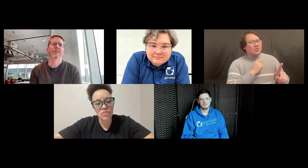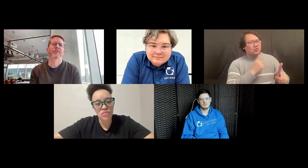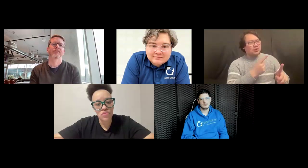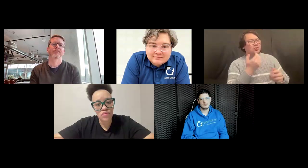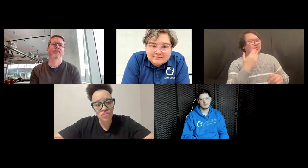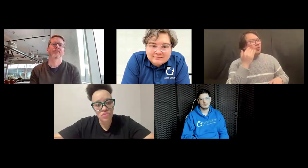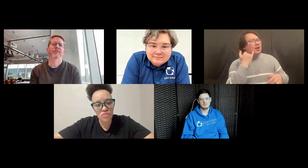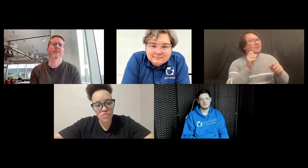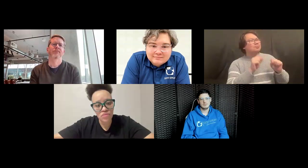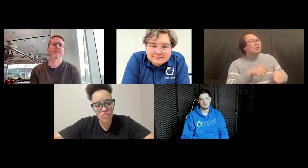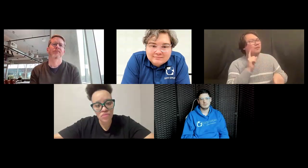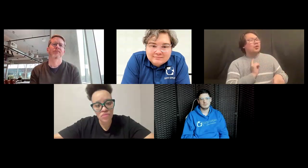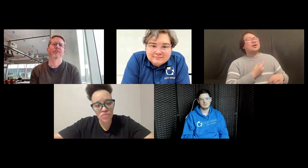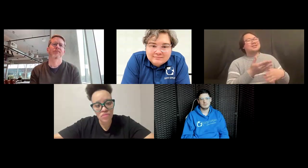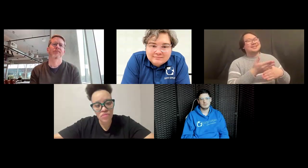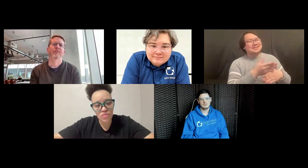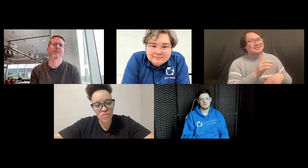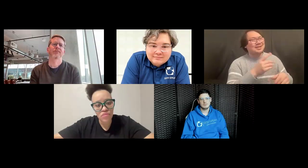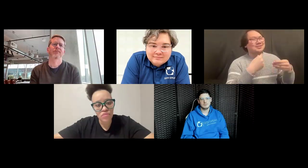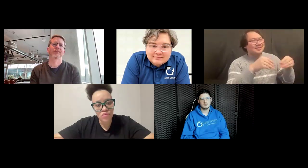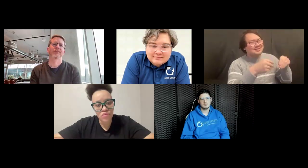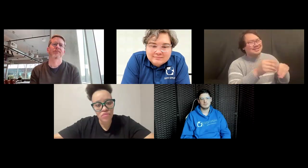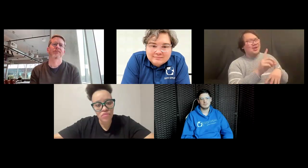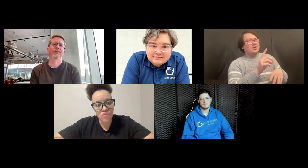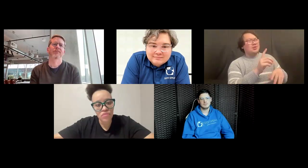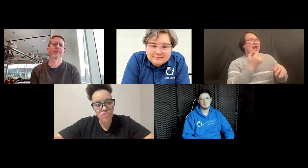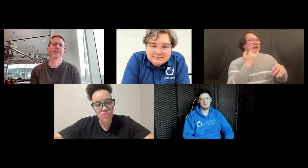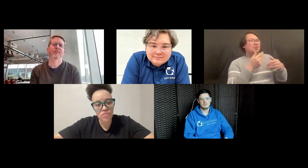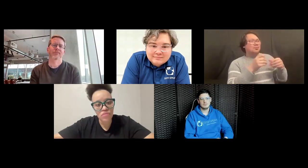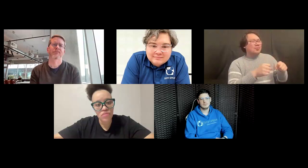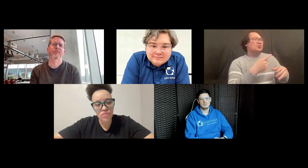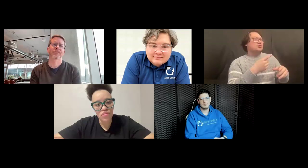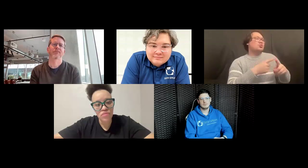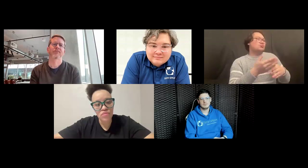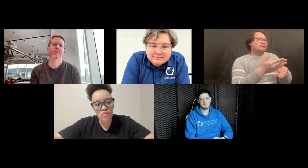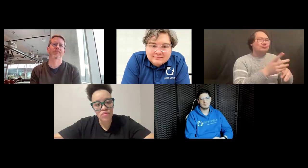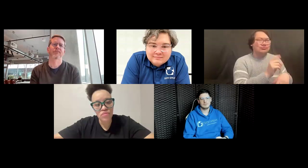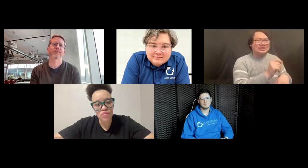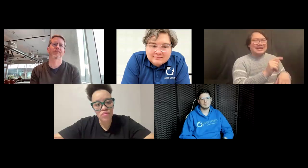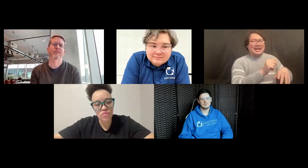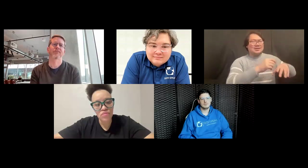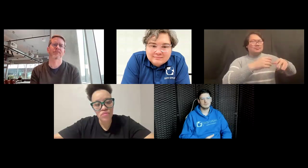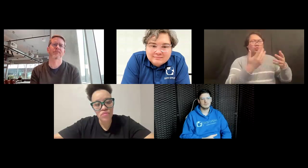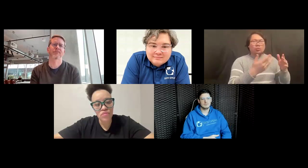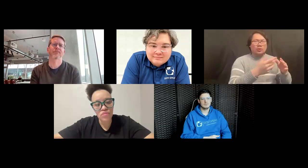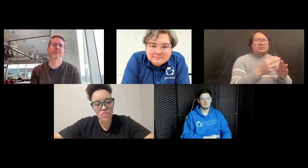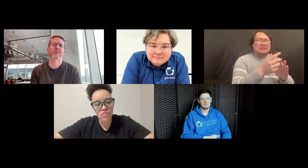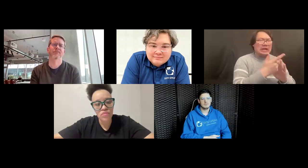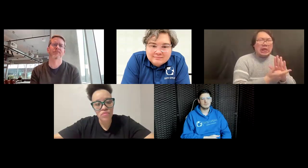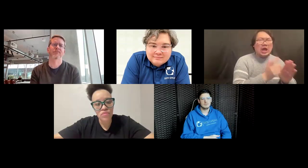laws. And so often I will remind, we're not trying to sell data here. We're not trying to share that and